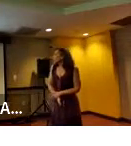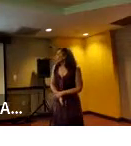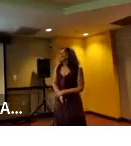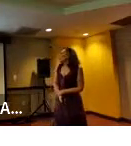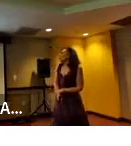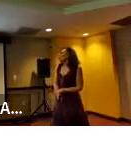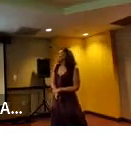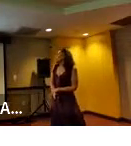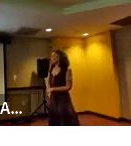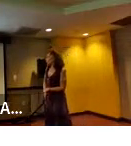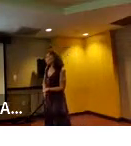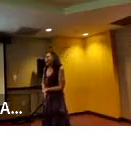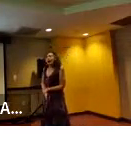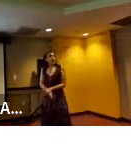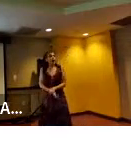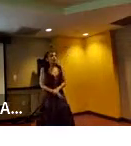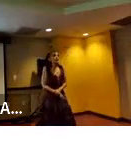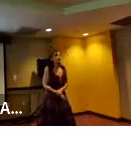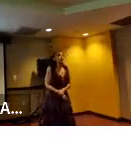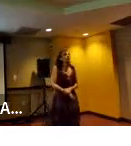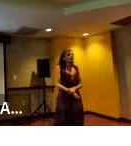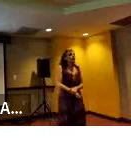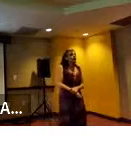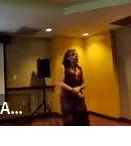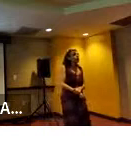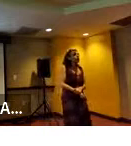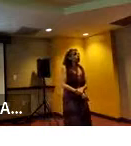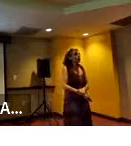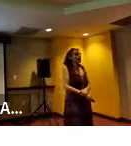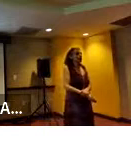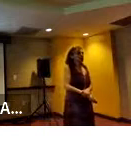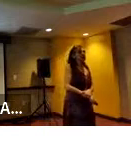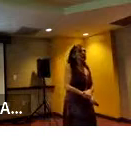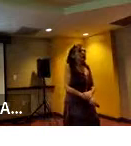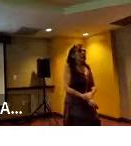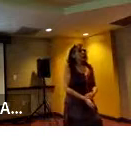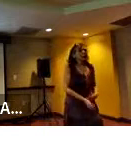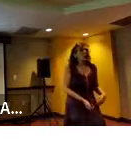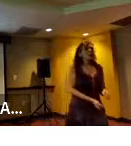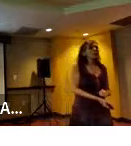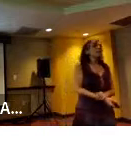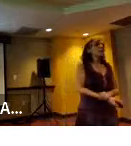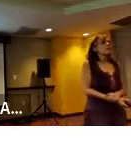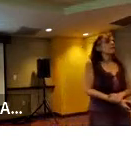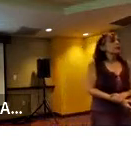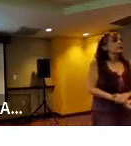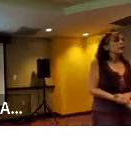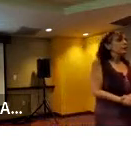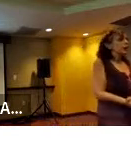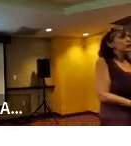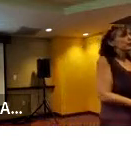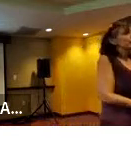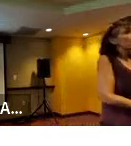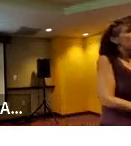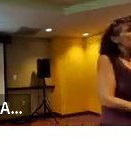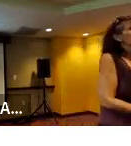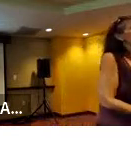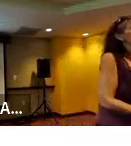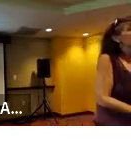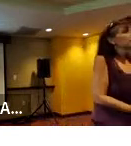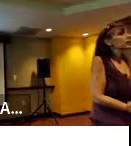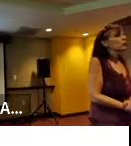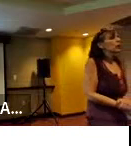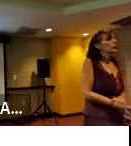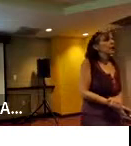So this is from Robert Ballou, and I'm not sure if everybody knows who he is. He's one of the very first people who was